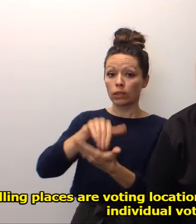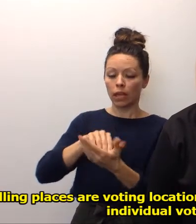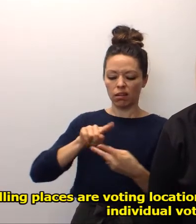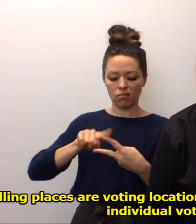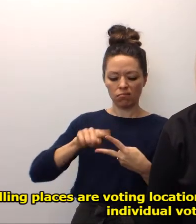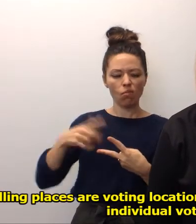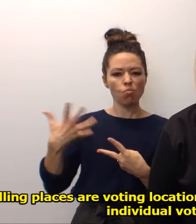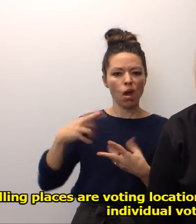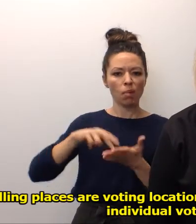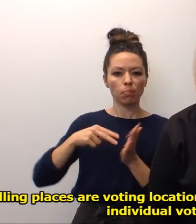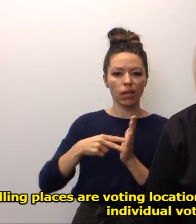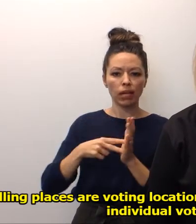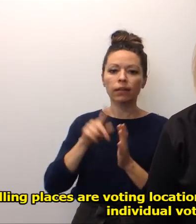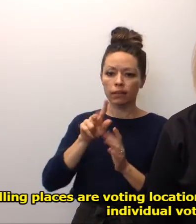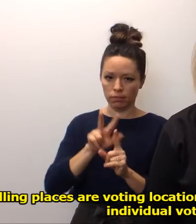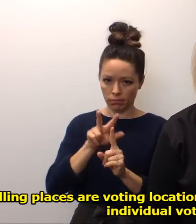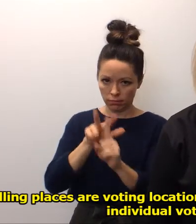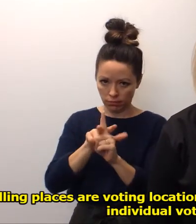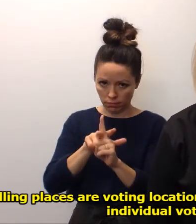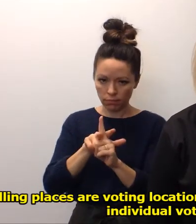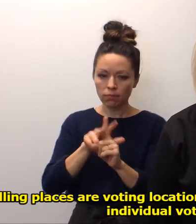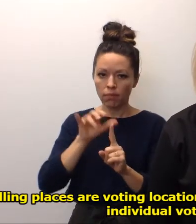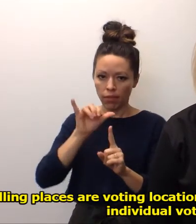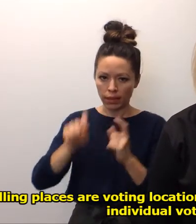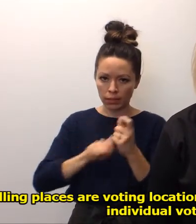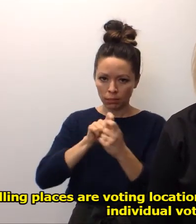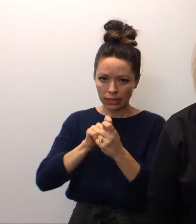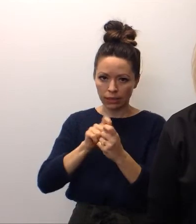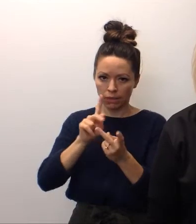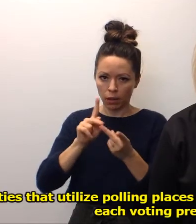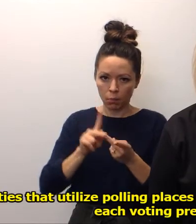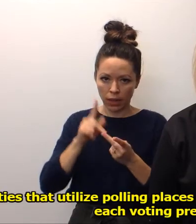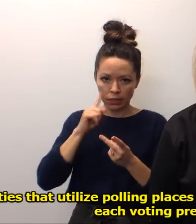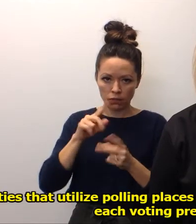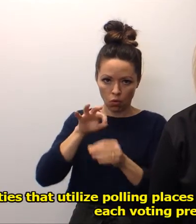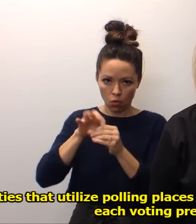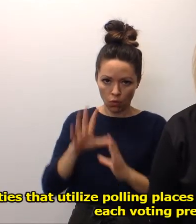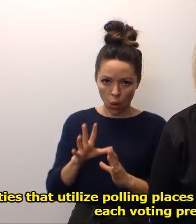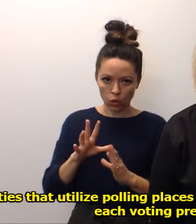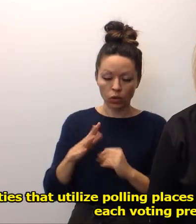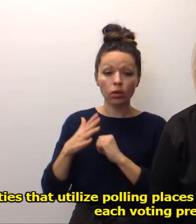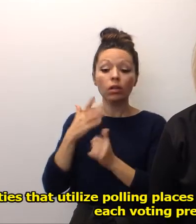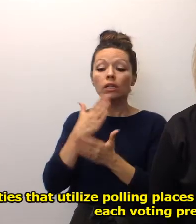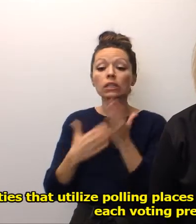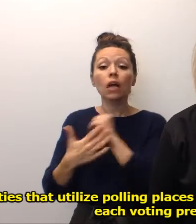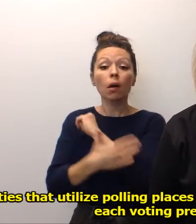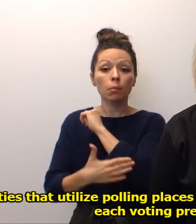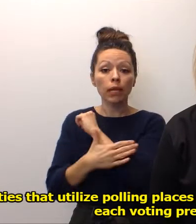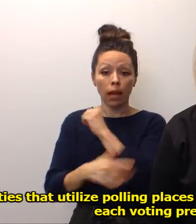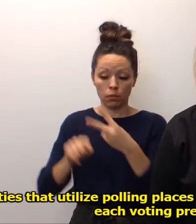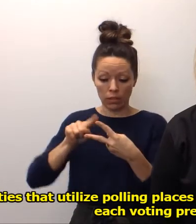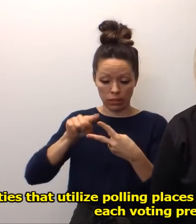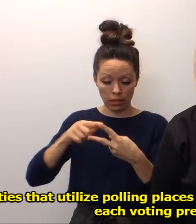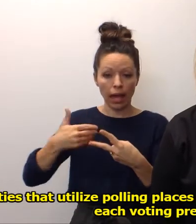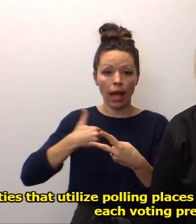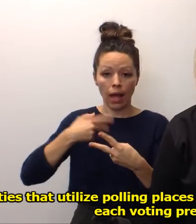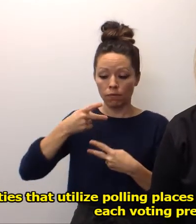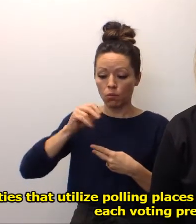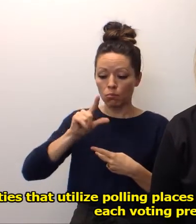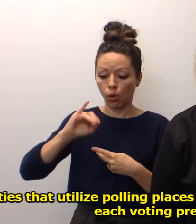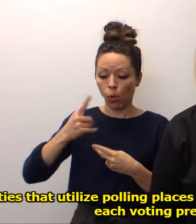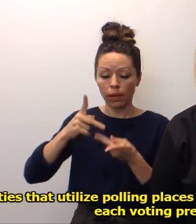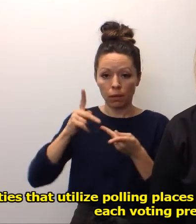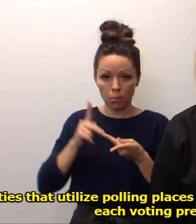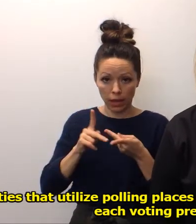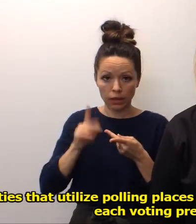are voting locations that are assigned to individual voters. Counties that utilize polling places provide a polling place